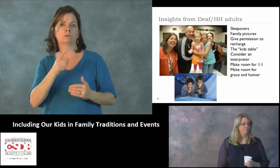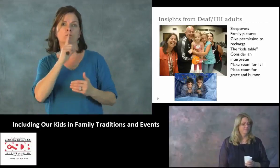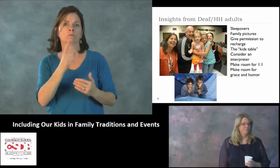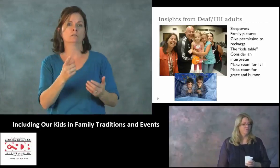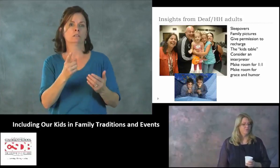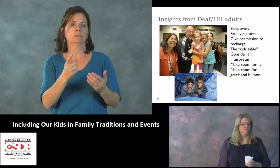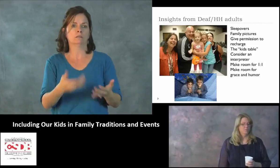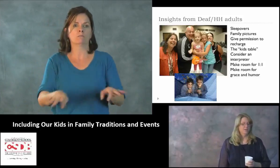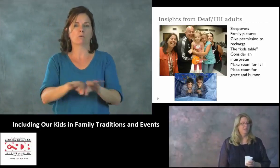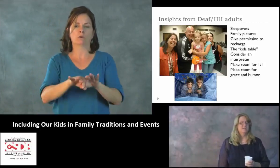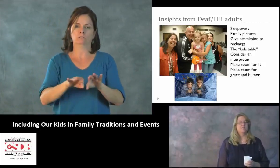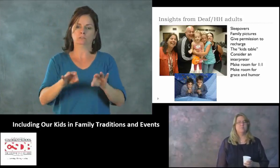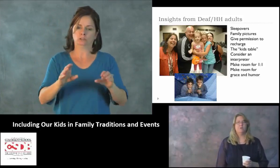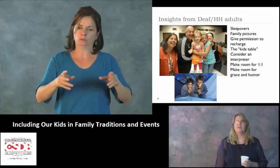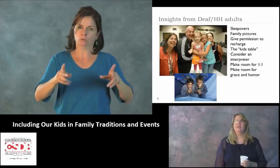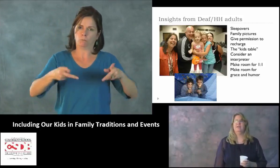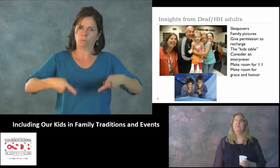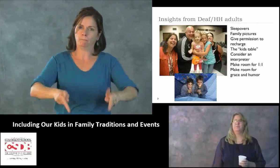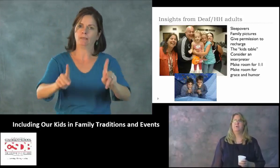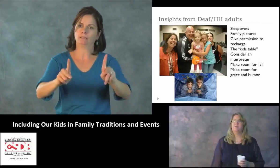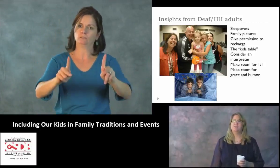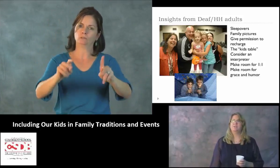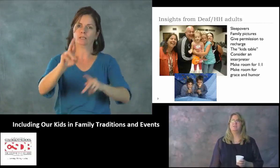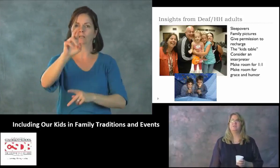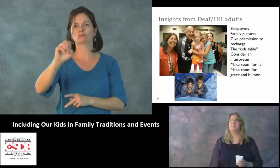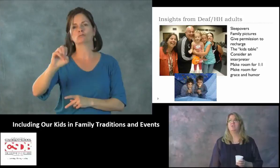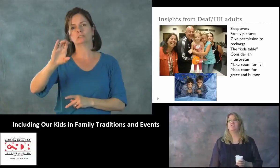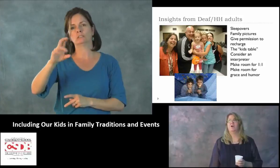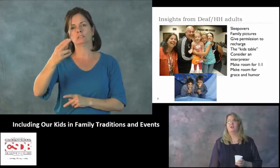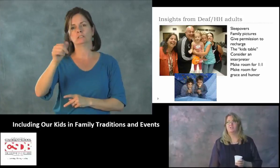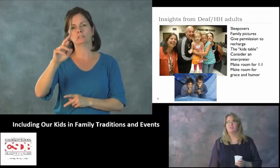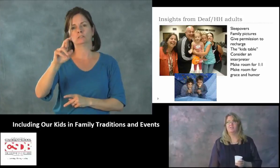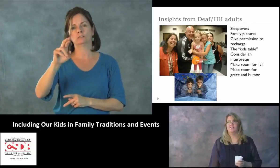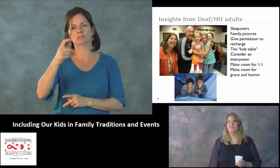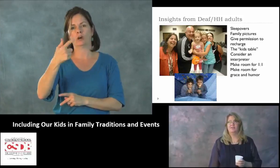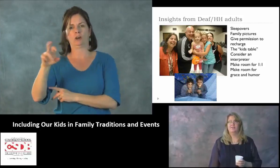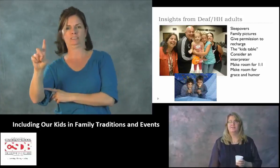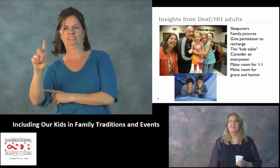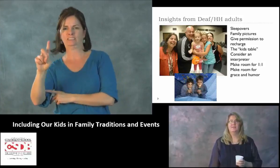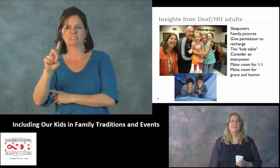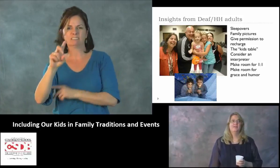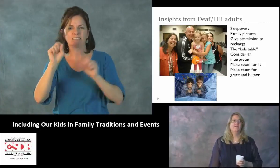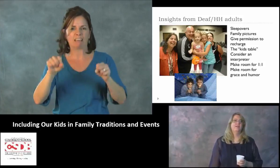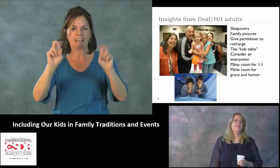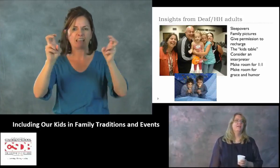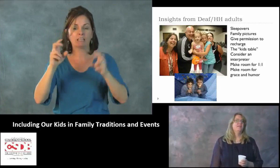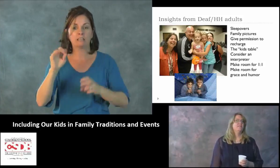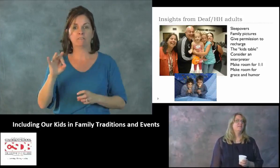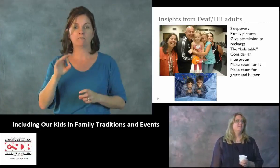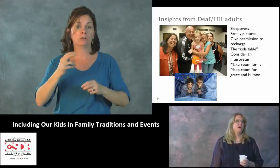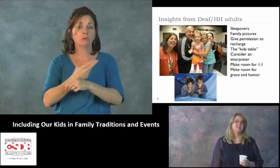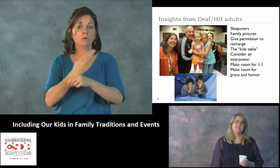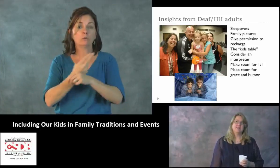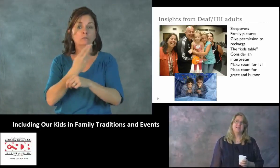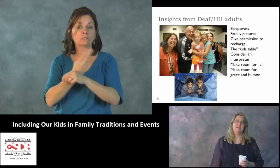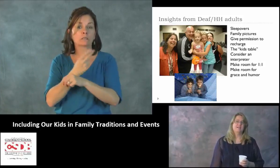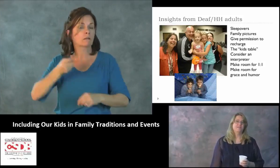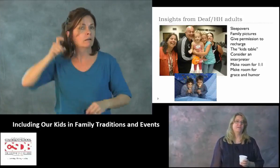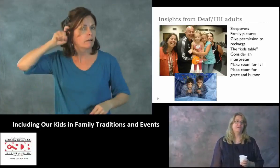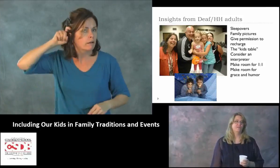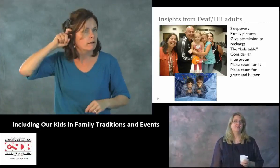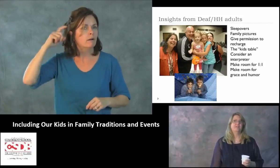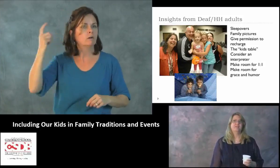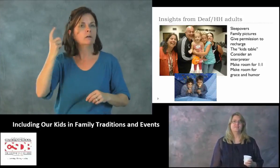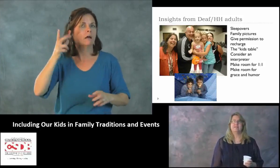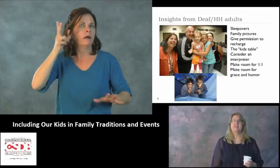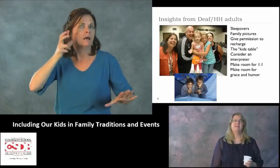Again, folks told me it's important to give permission to recharge at these events. It's exhausting if